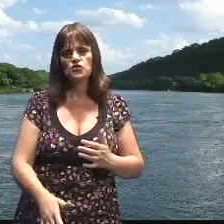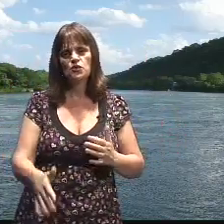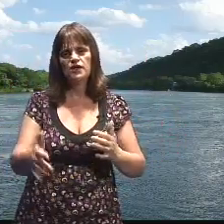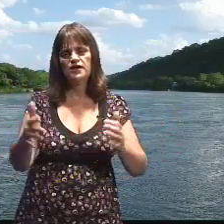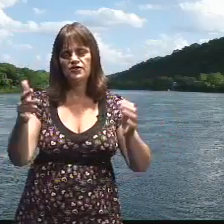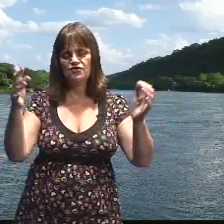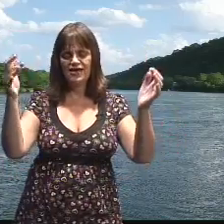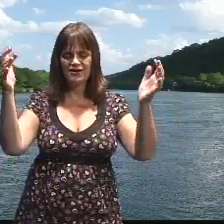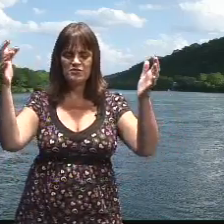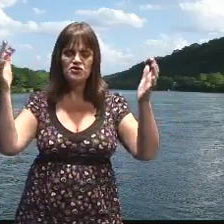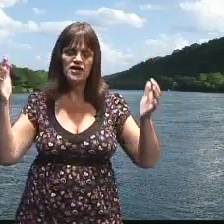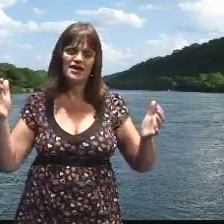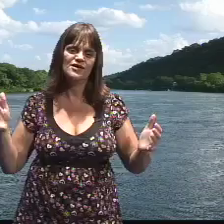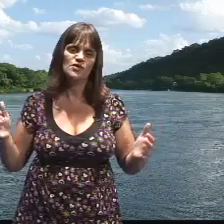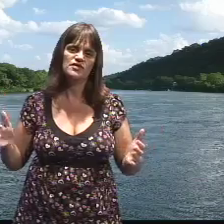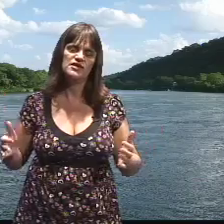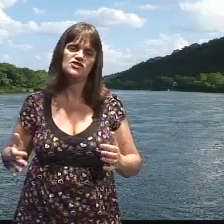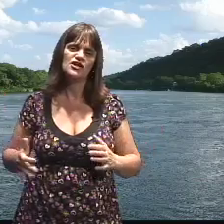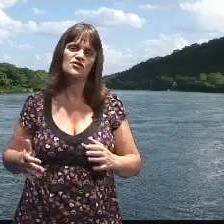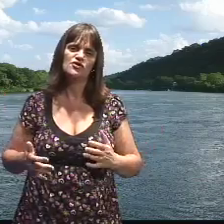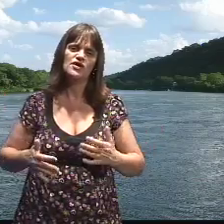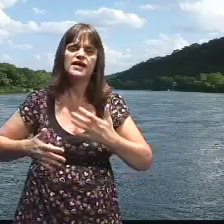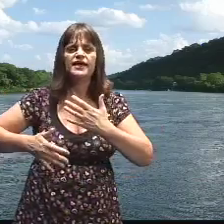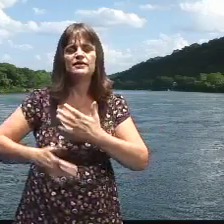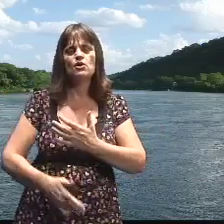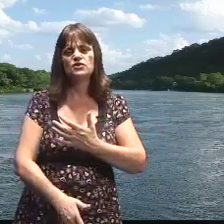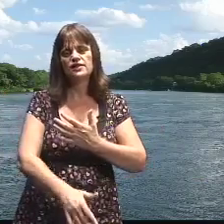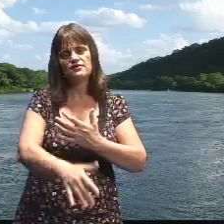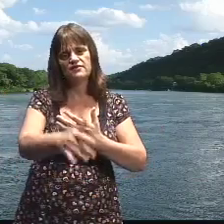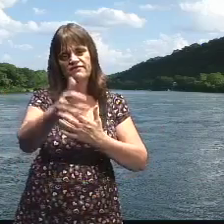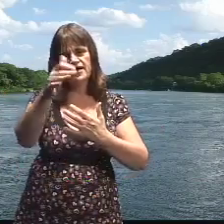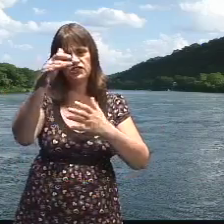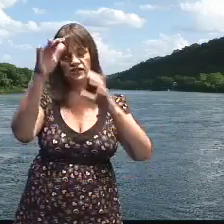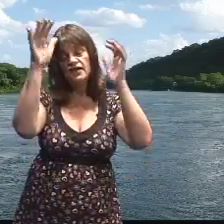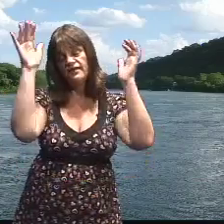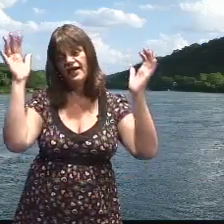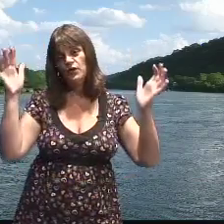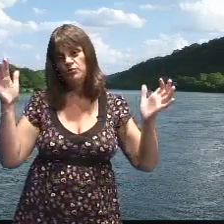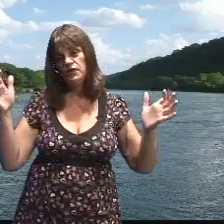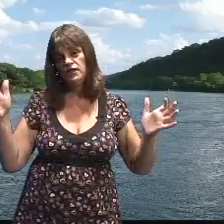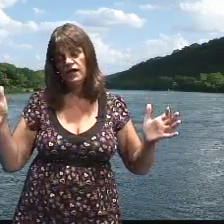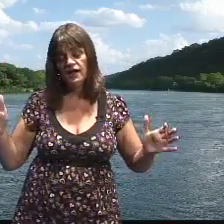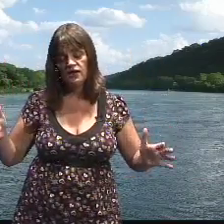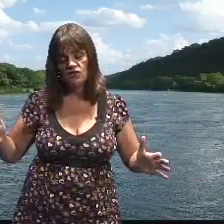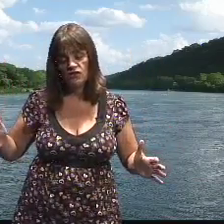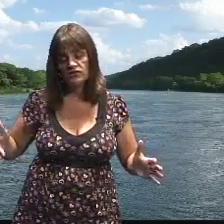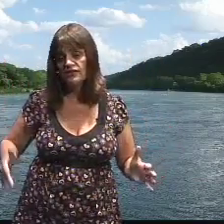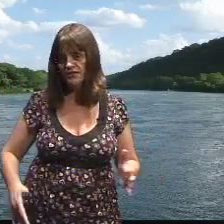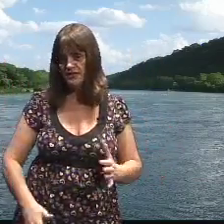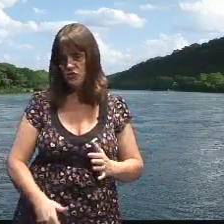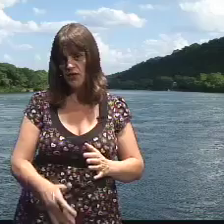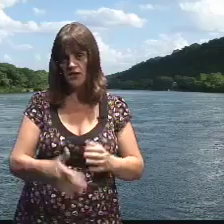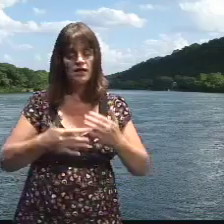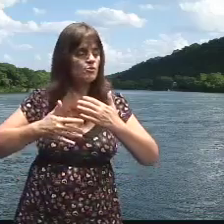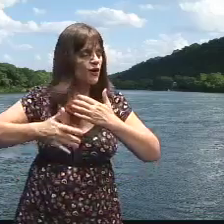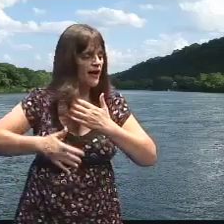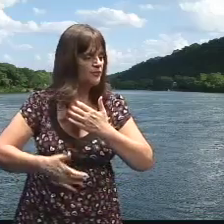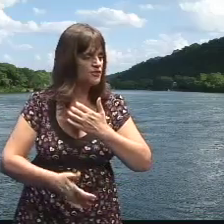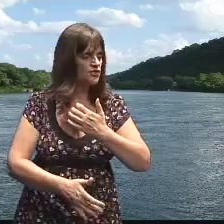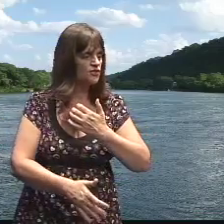one another and communicating with each other in a most loving fashion, that would be lovely as well. Perhaps you would